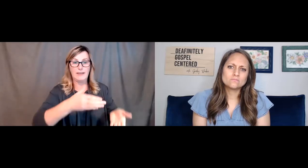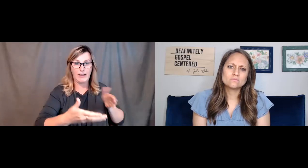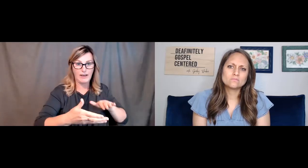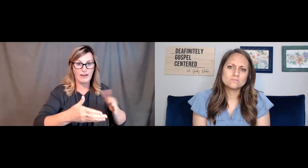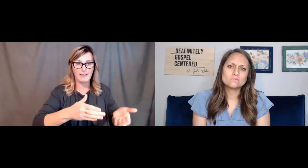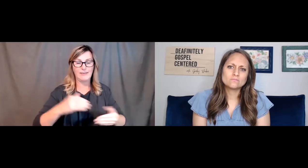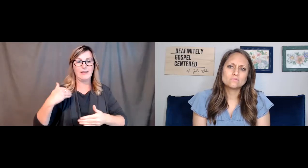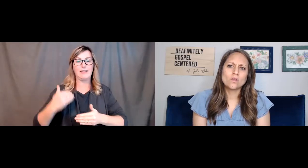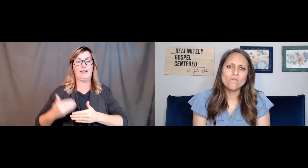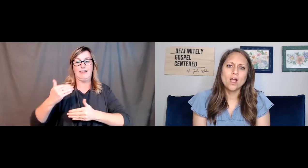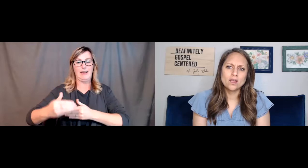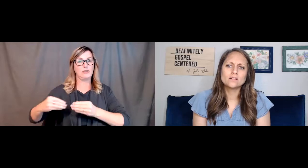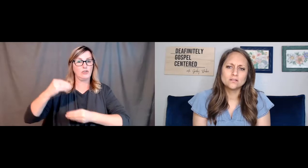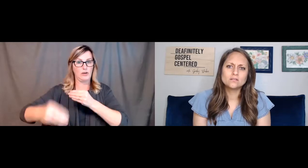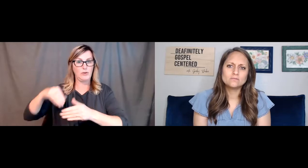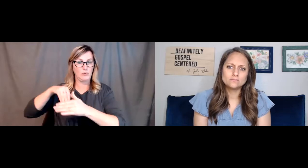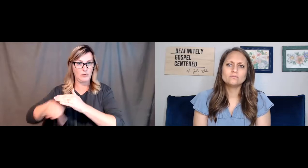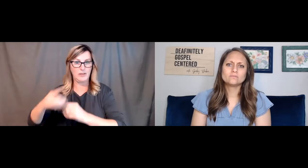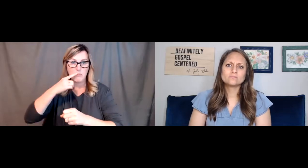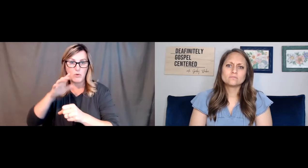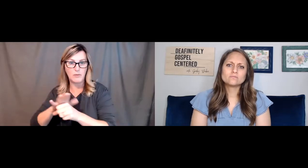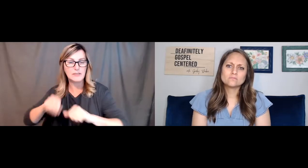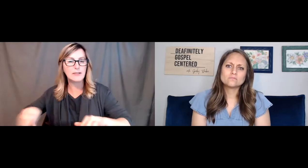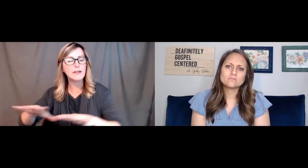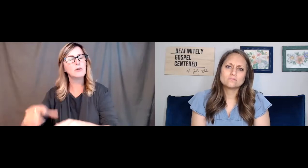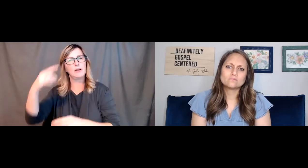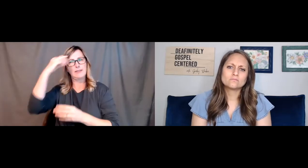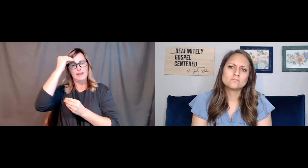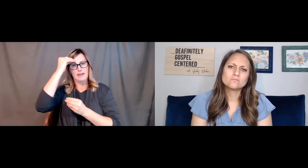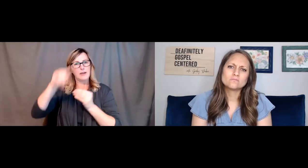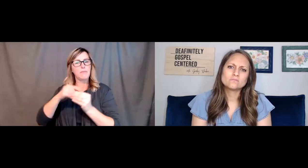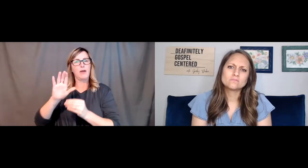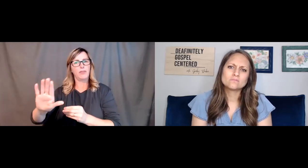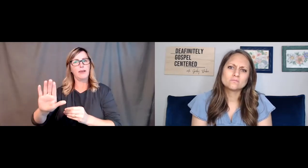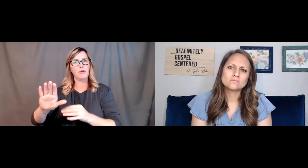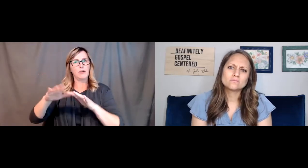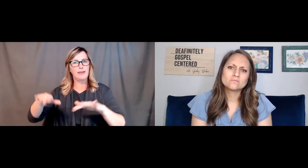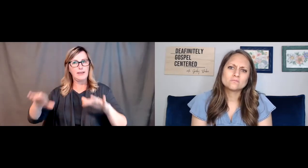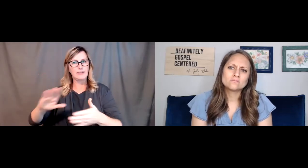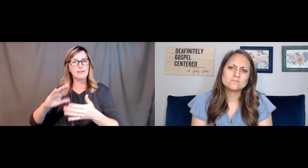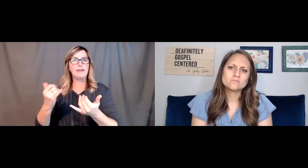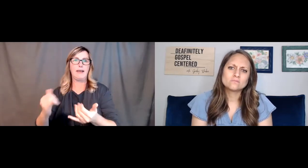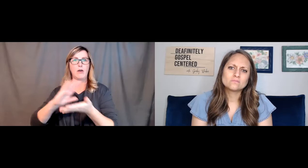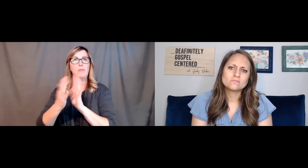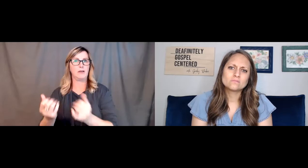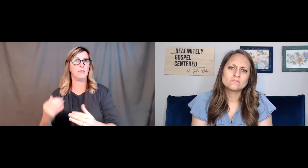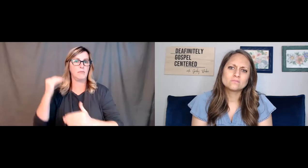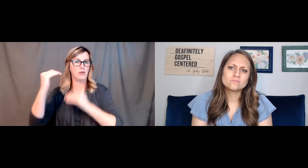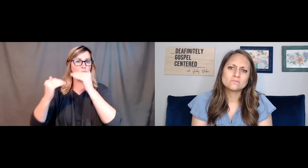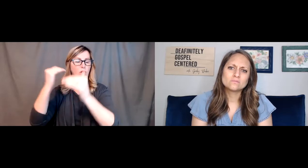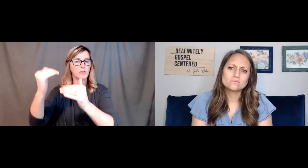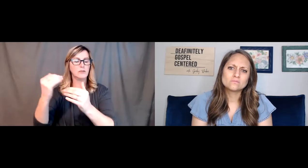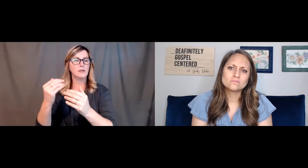of them died. And the next generation made it to the promised land. So I was thinking about their